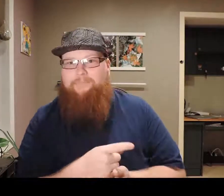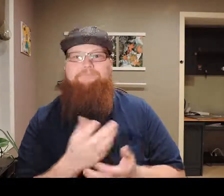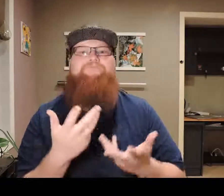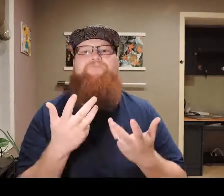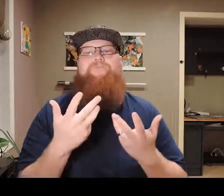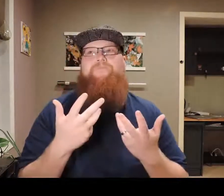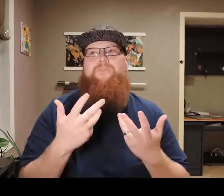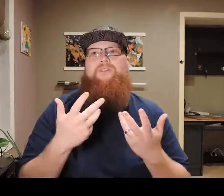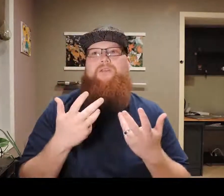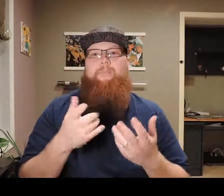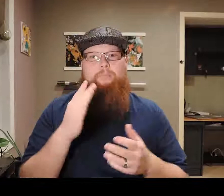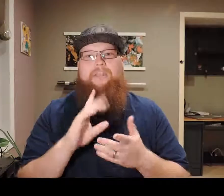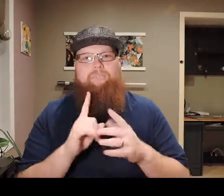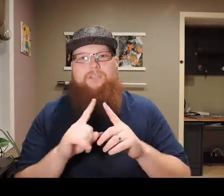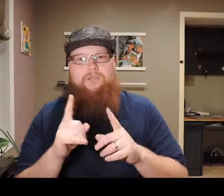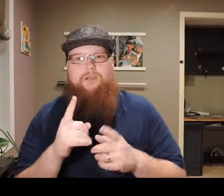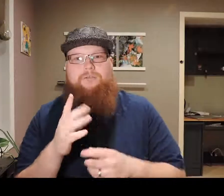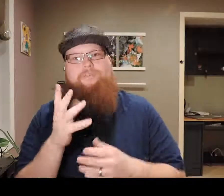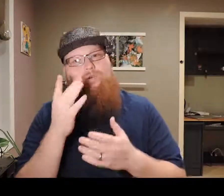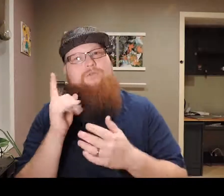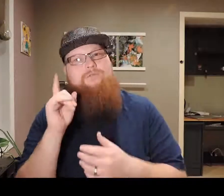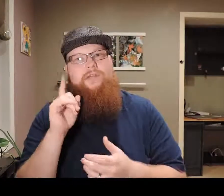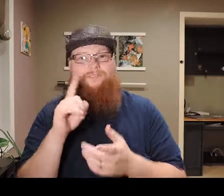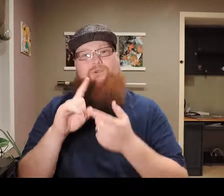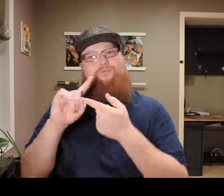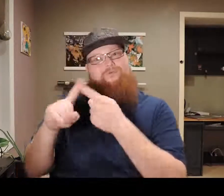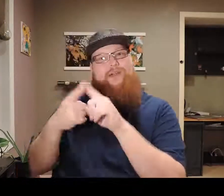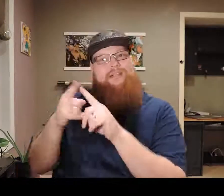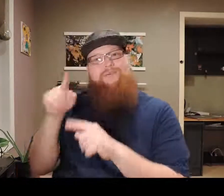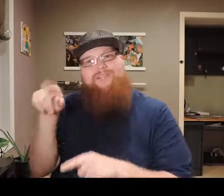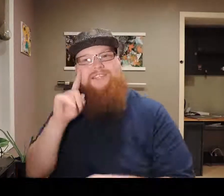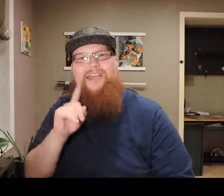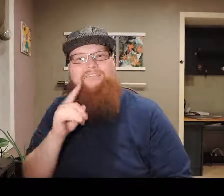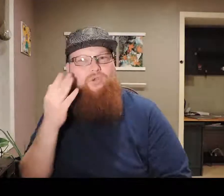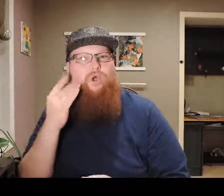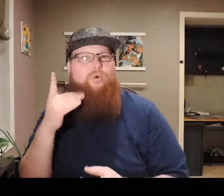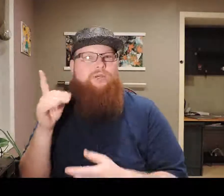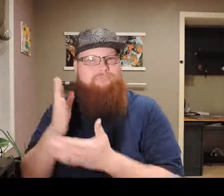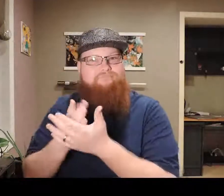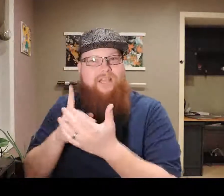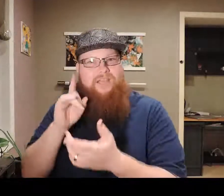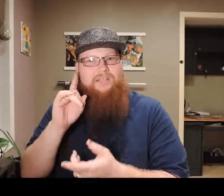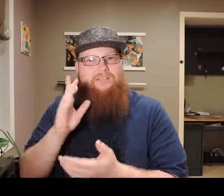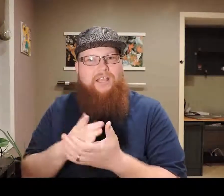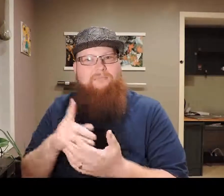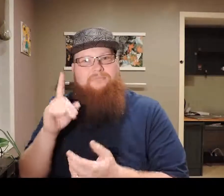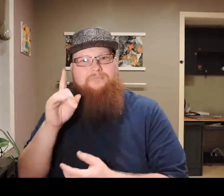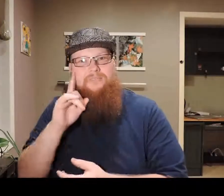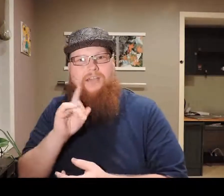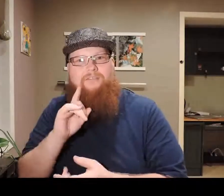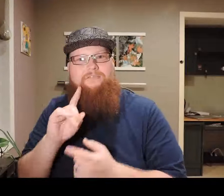them. But, if you're friends with deaf, you know what some deaf